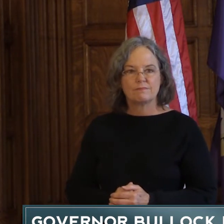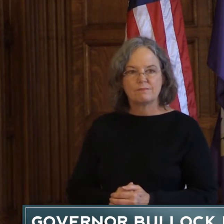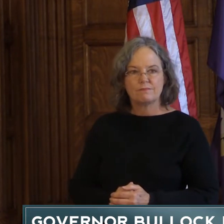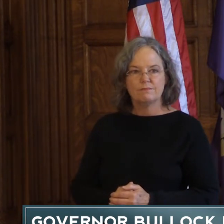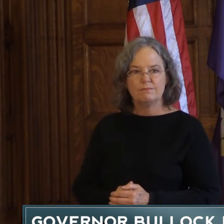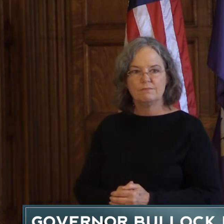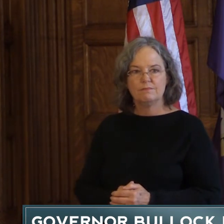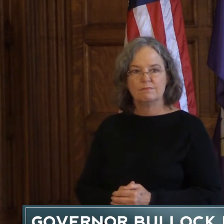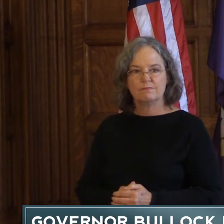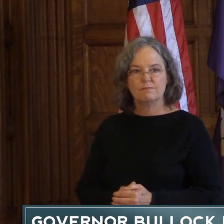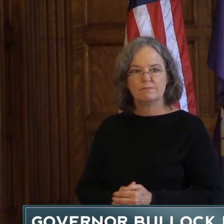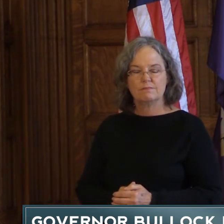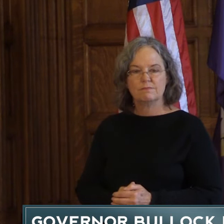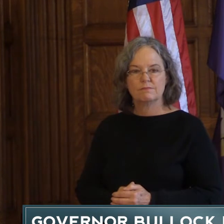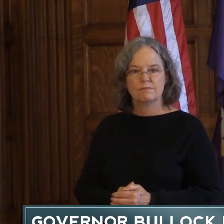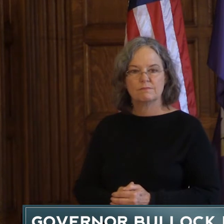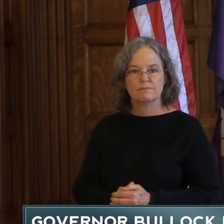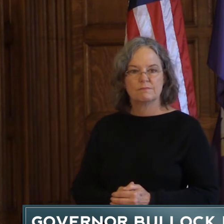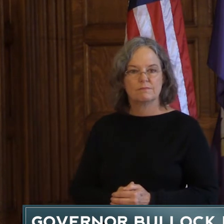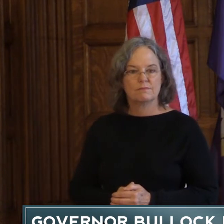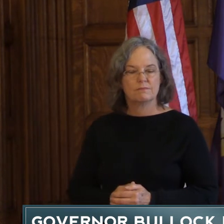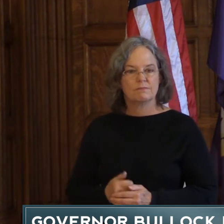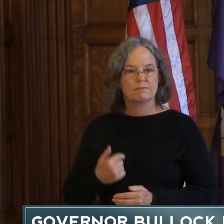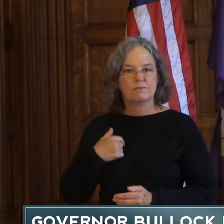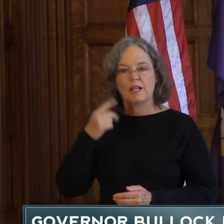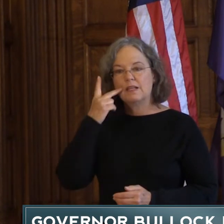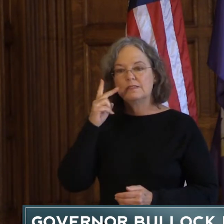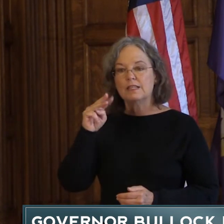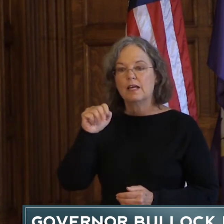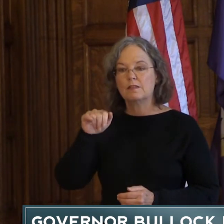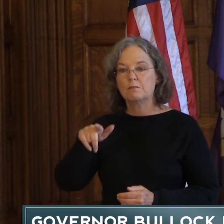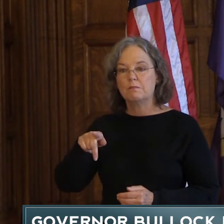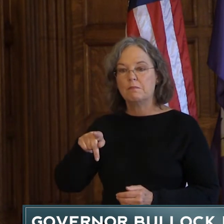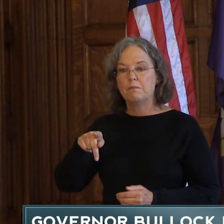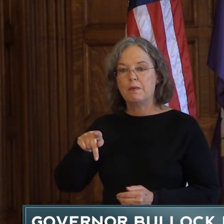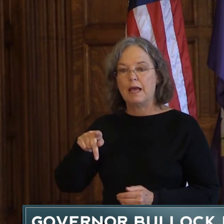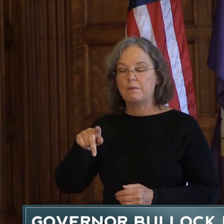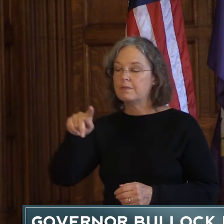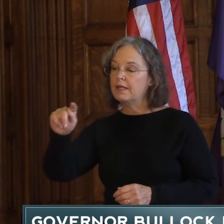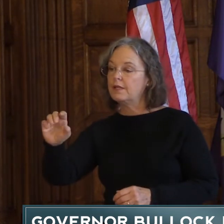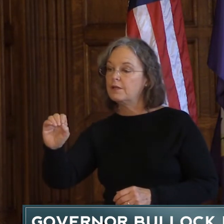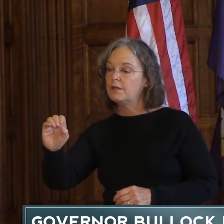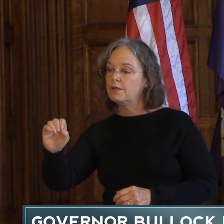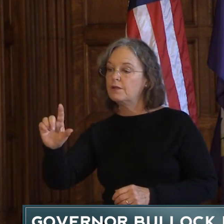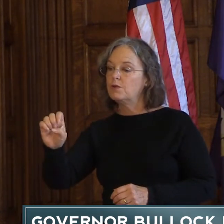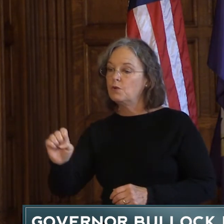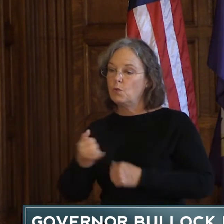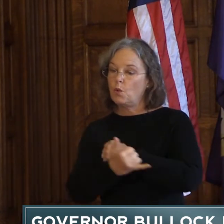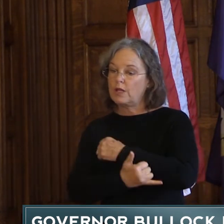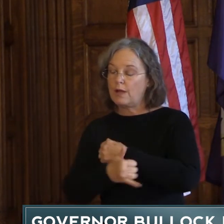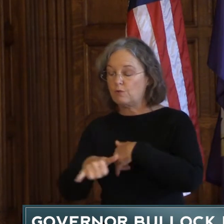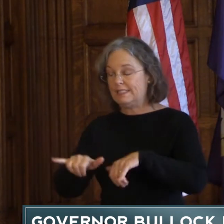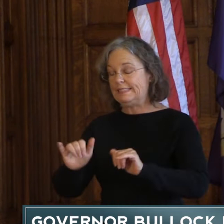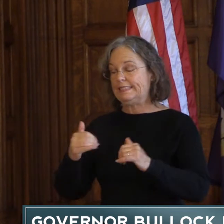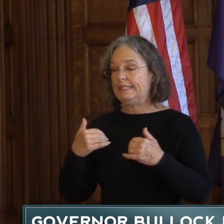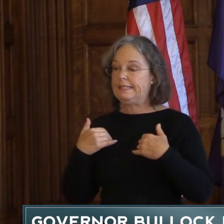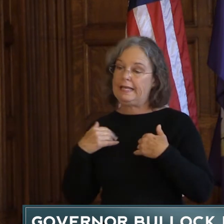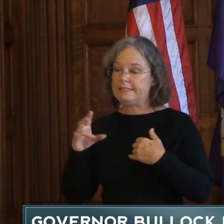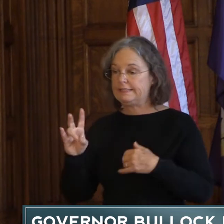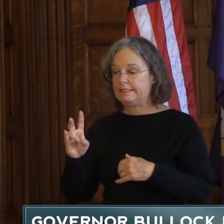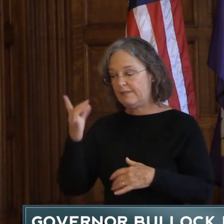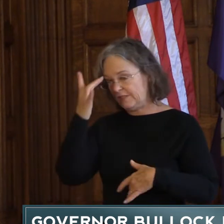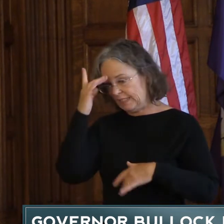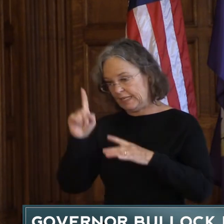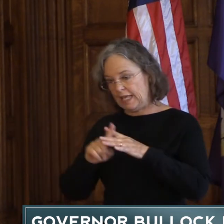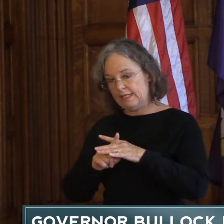in the map that Toole County still has about 7 active cases. Seems to be the high place in the state.